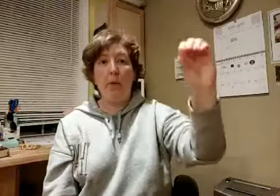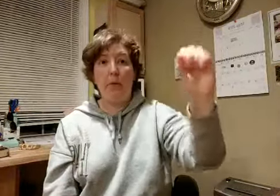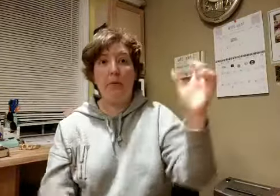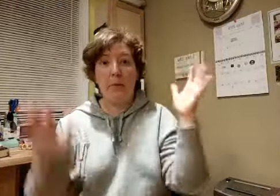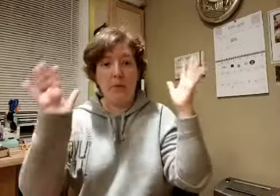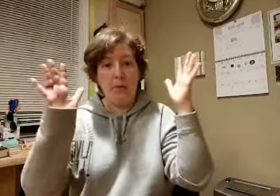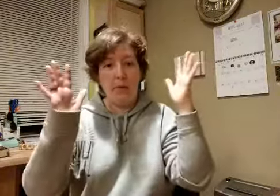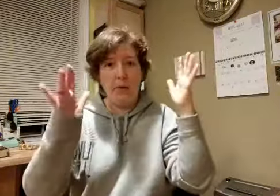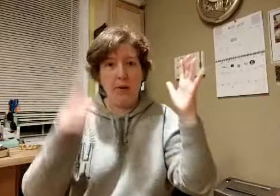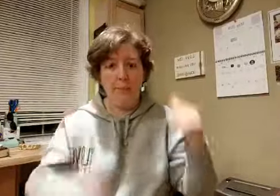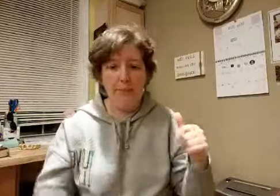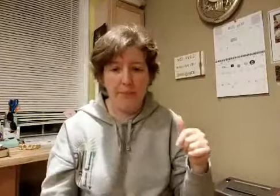superheroes. Woohoo!